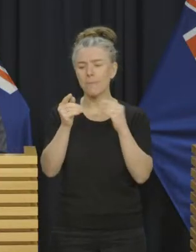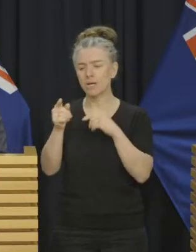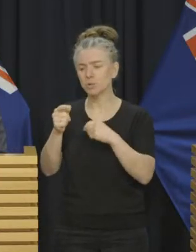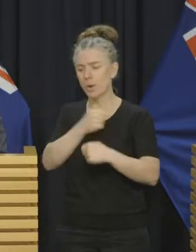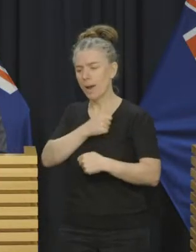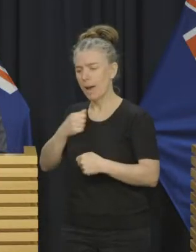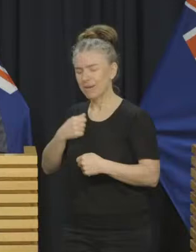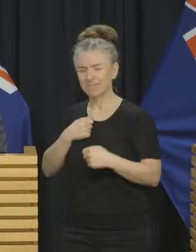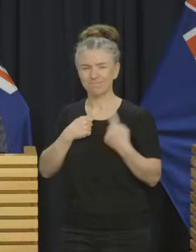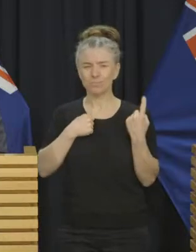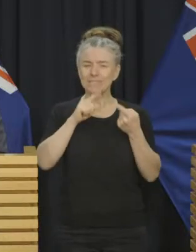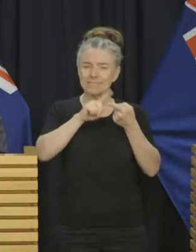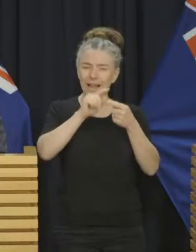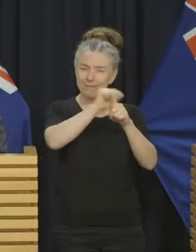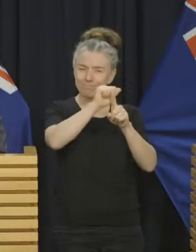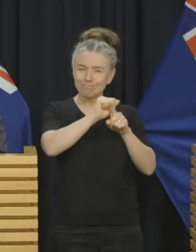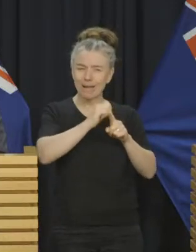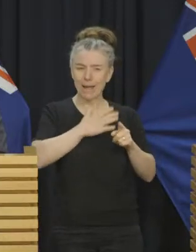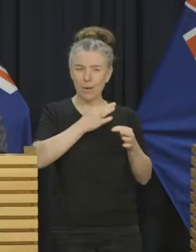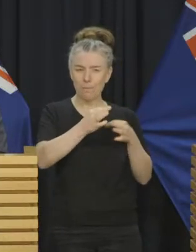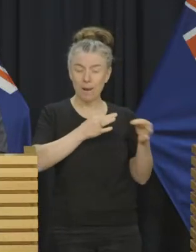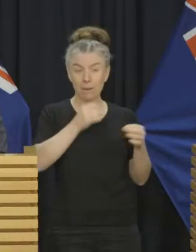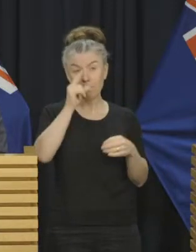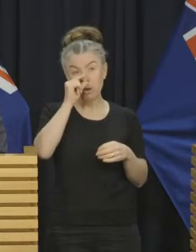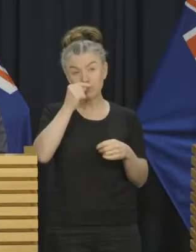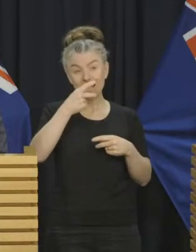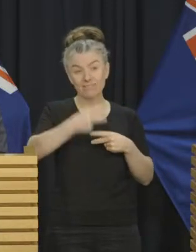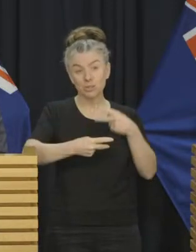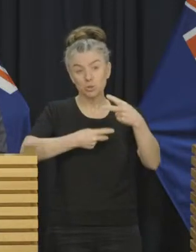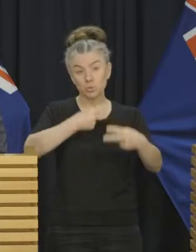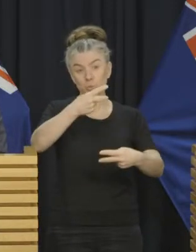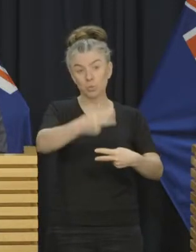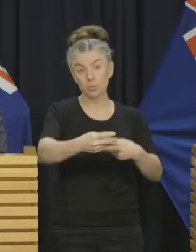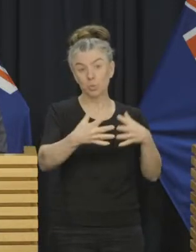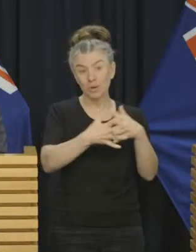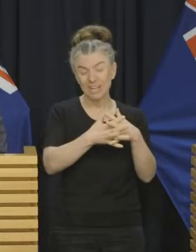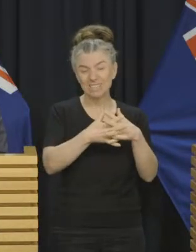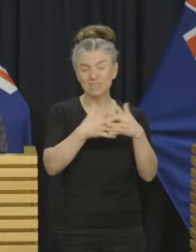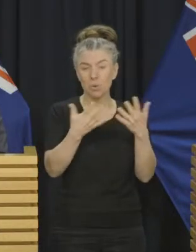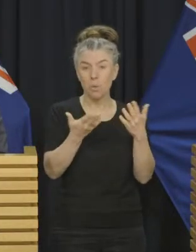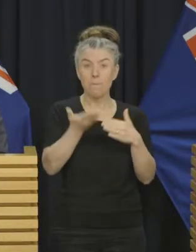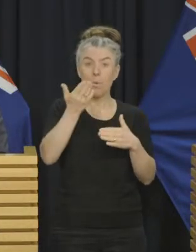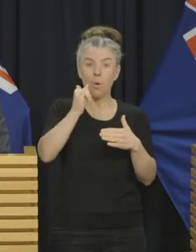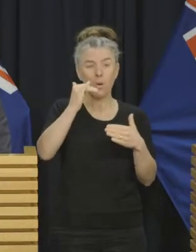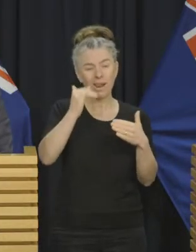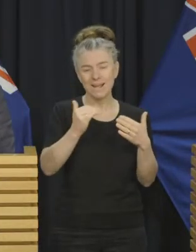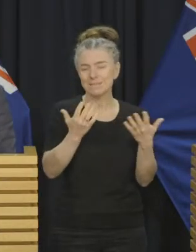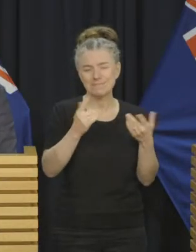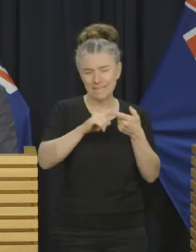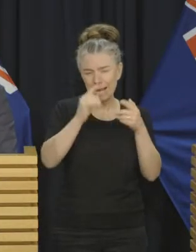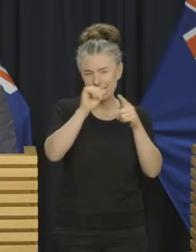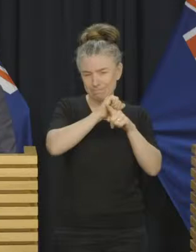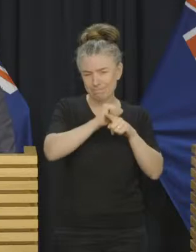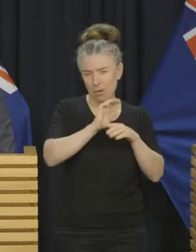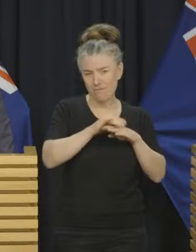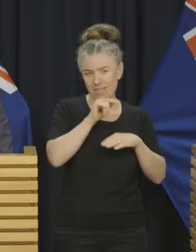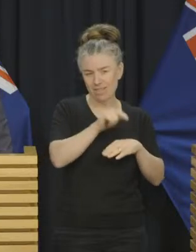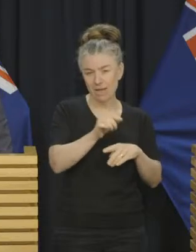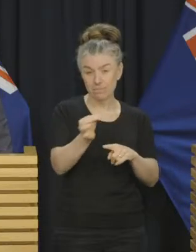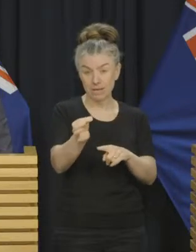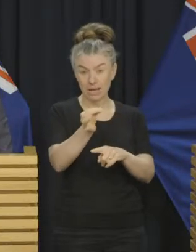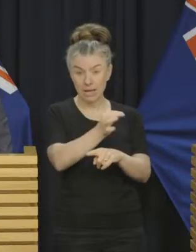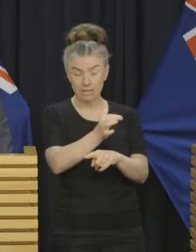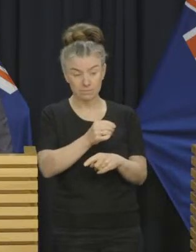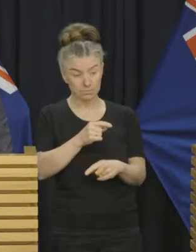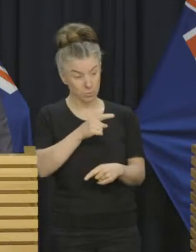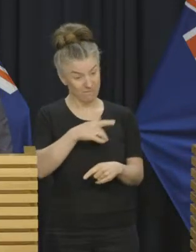working on that, but so it could be every couple of weeks, or it could be more or less frequently. We're just working on that. Bloomfield, are you certain that there's no